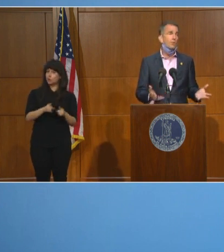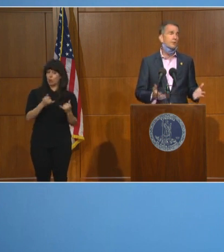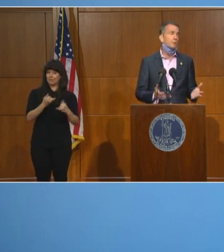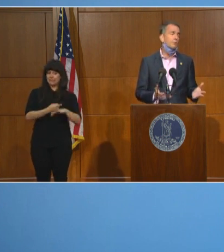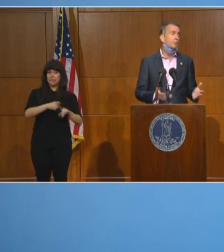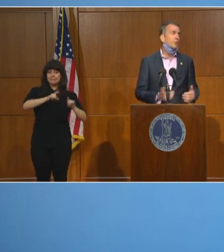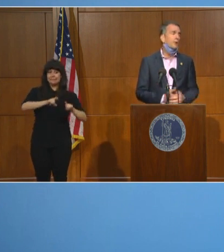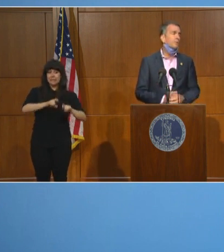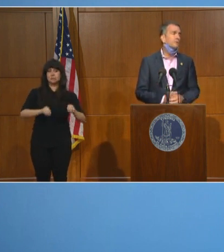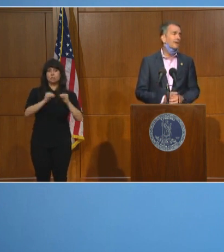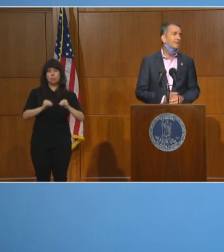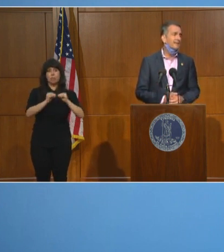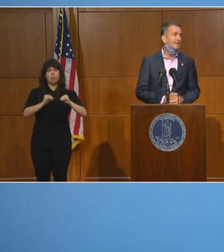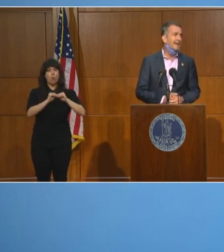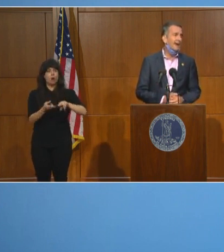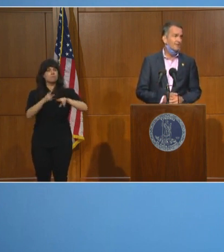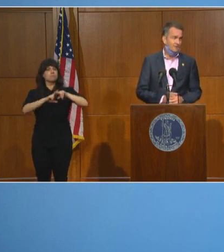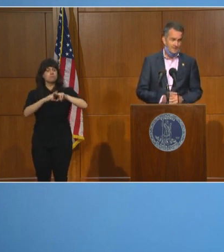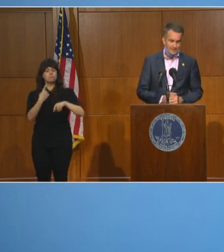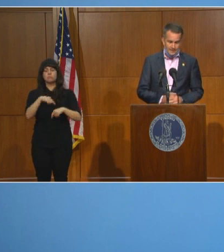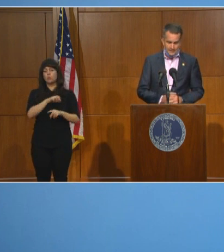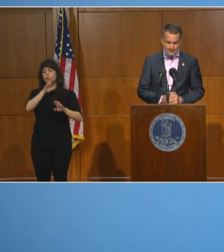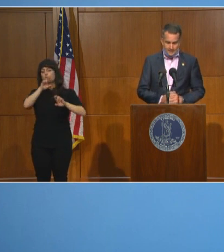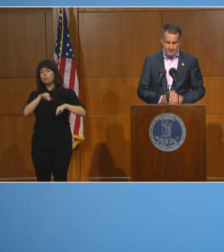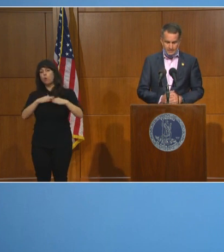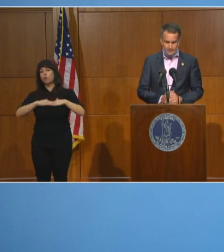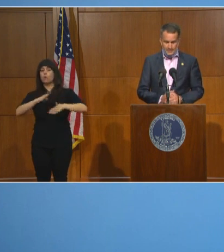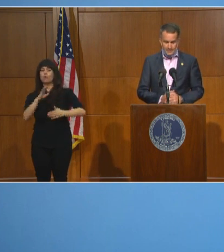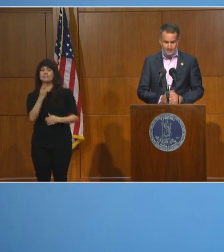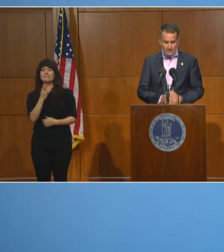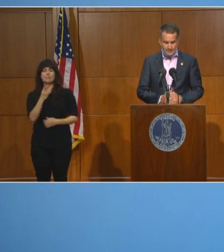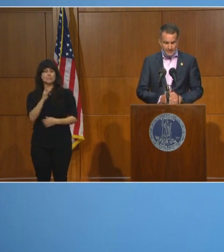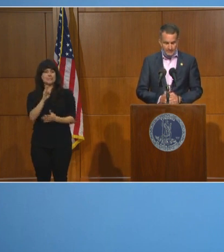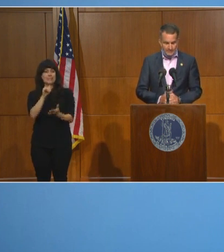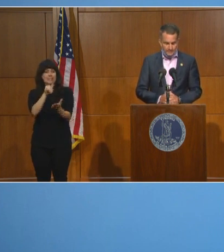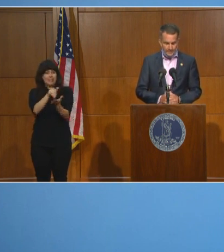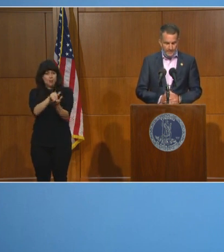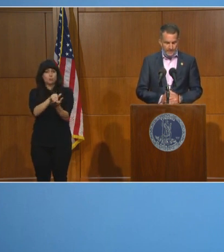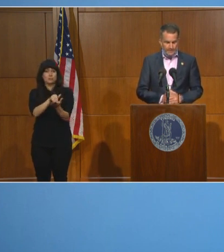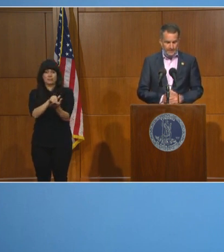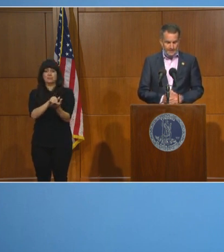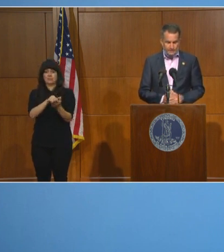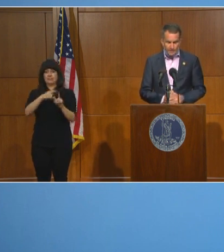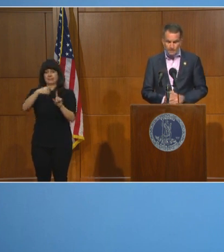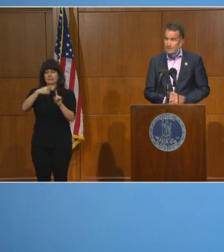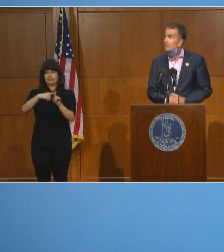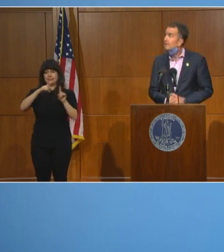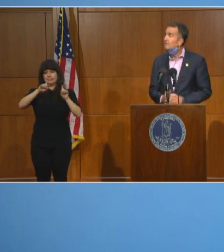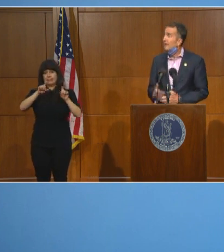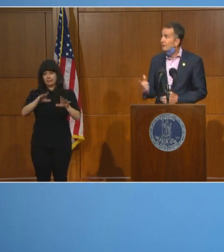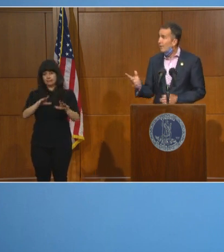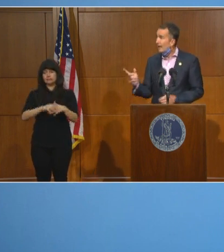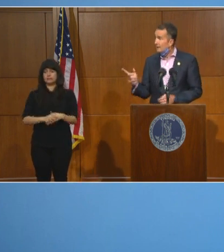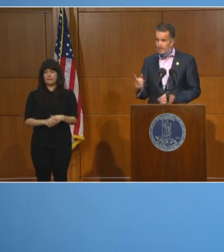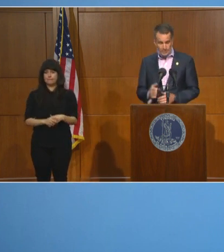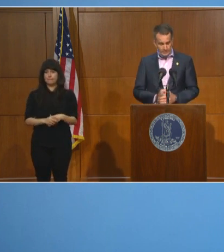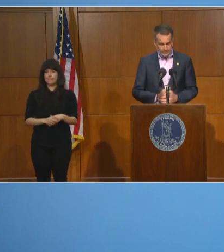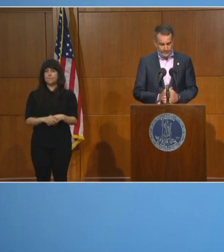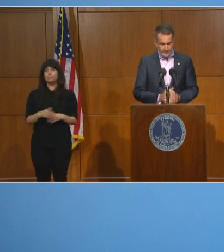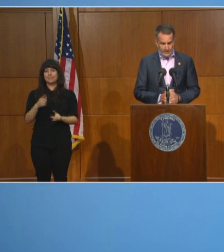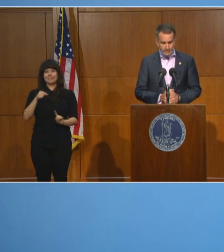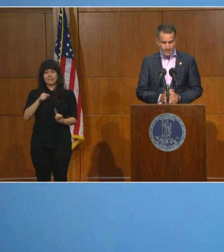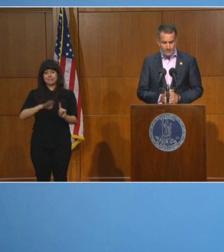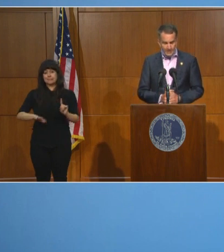we reported over 17,000 PCR tests. These are the statewide